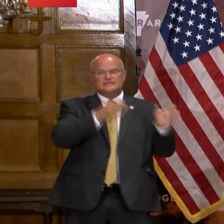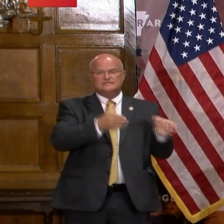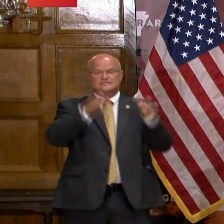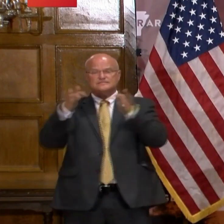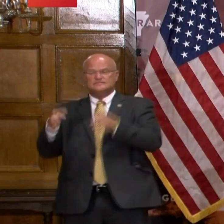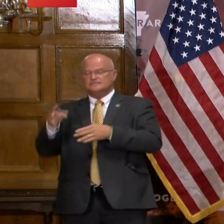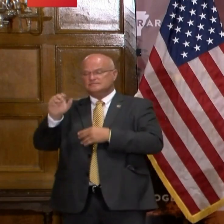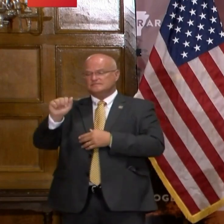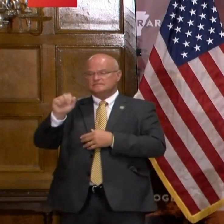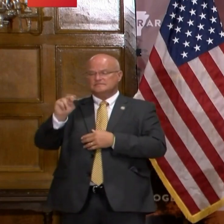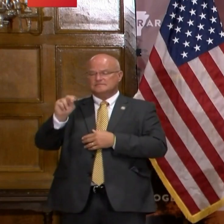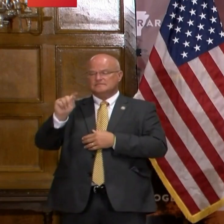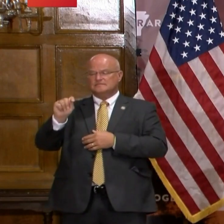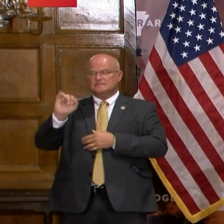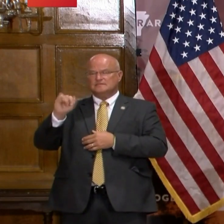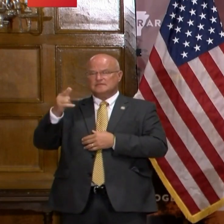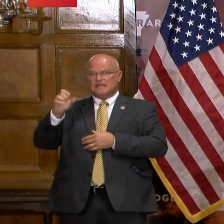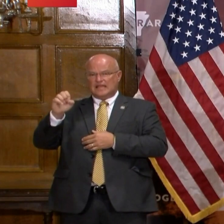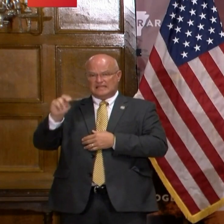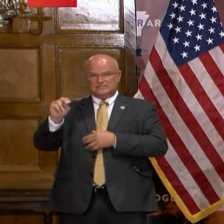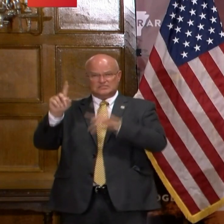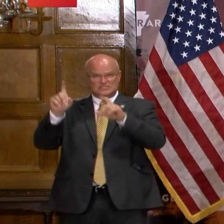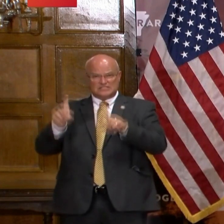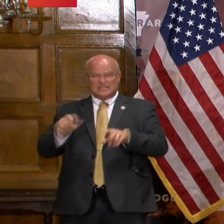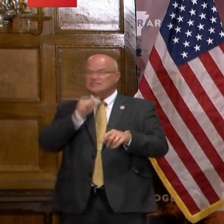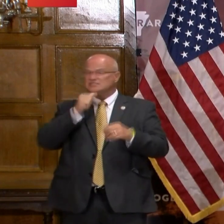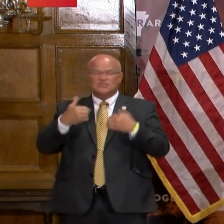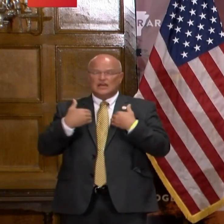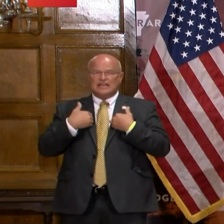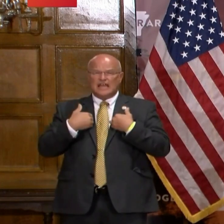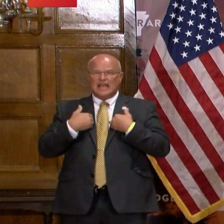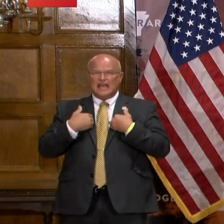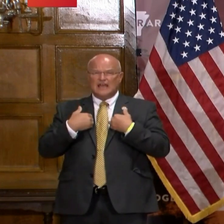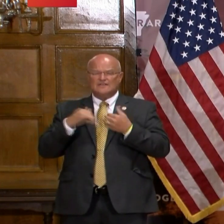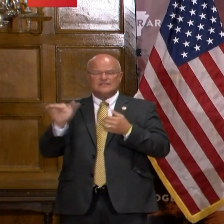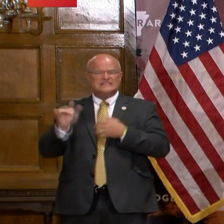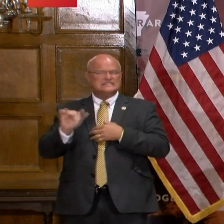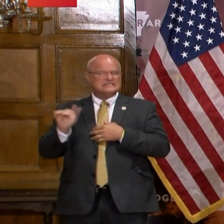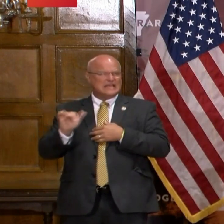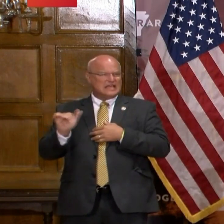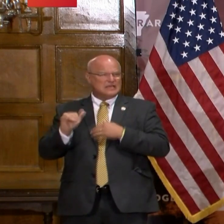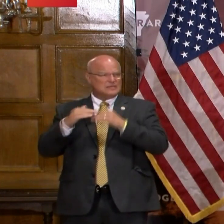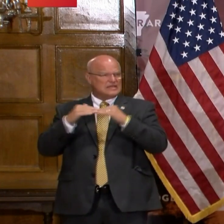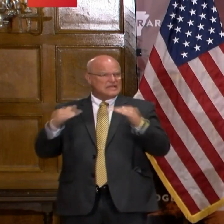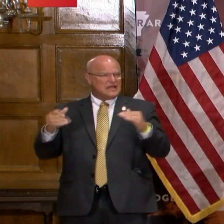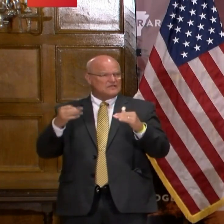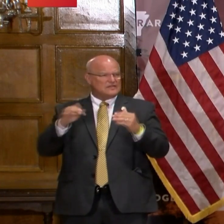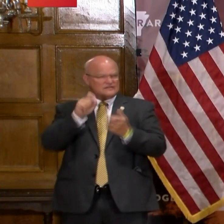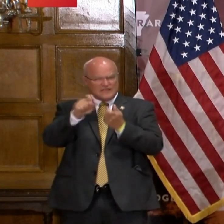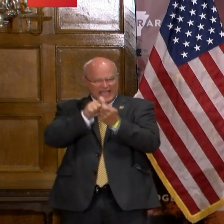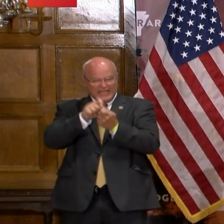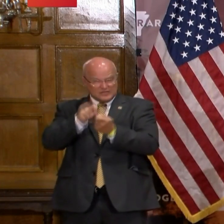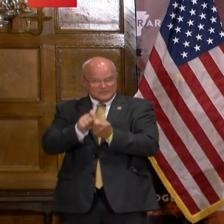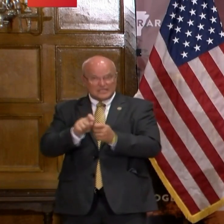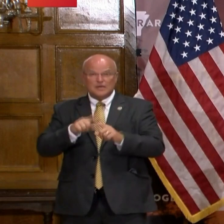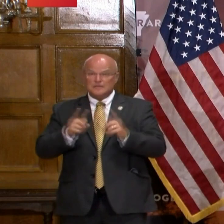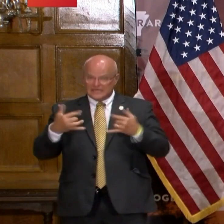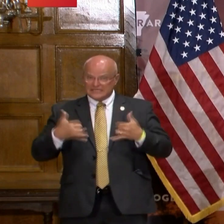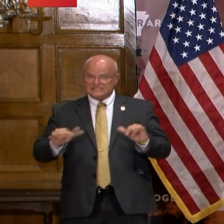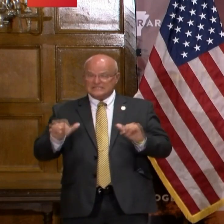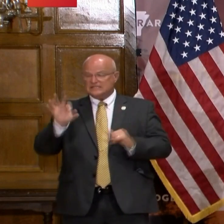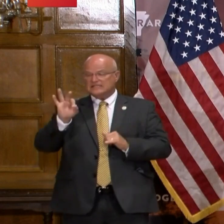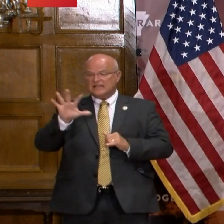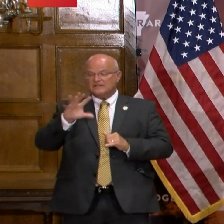the antigen test that do not have quite the same level of accuracy, but it's still